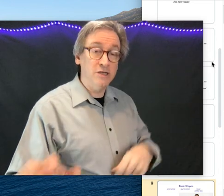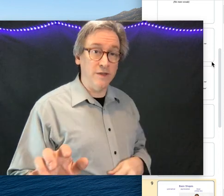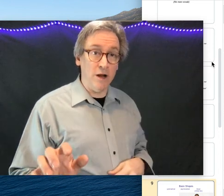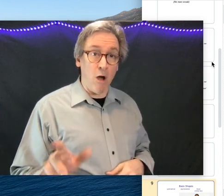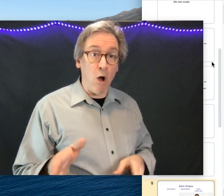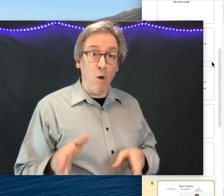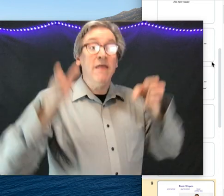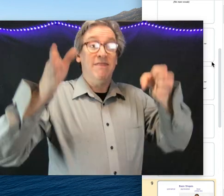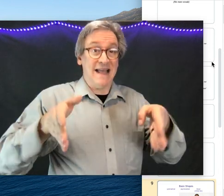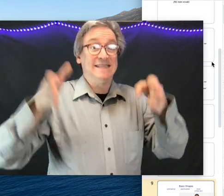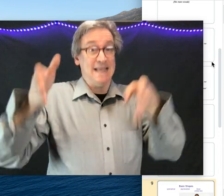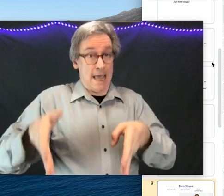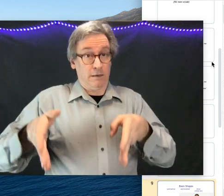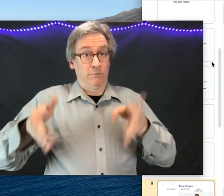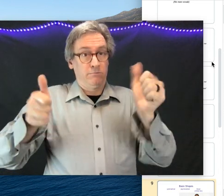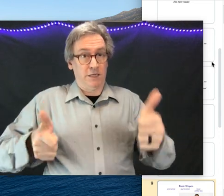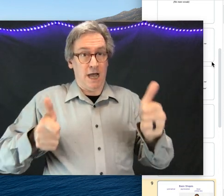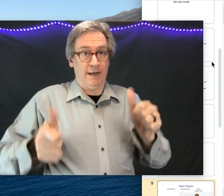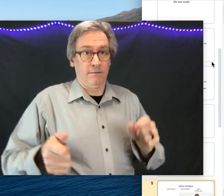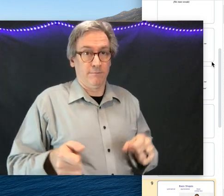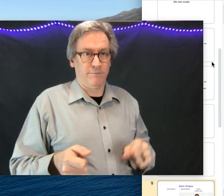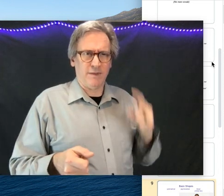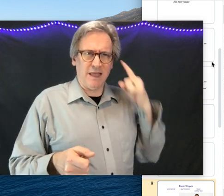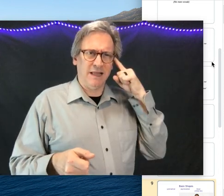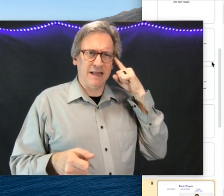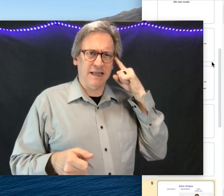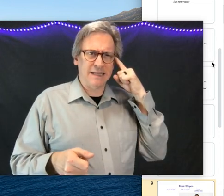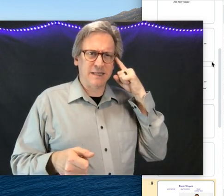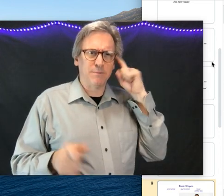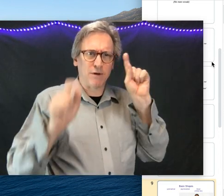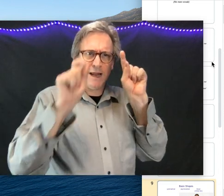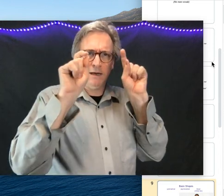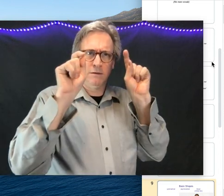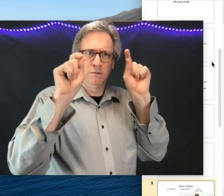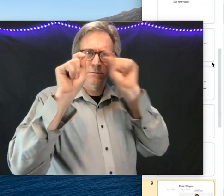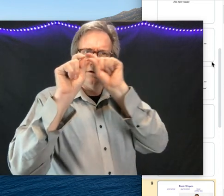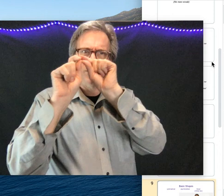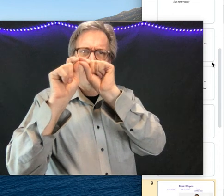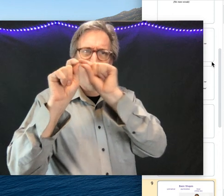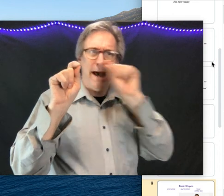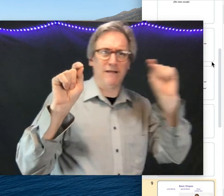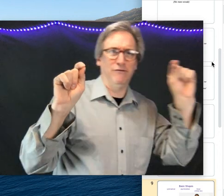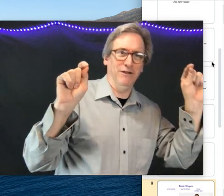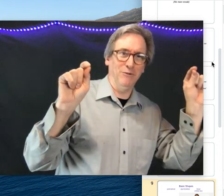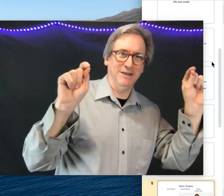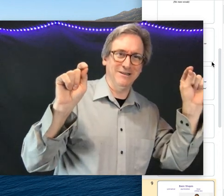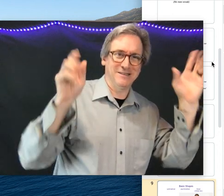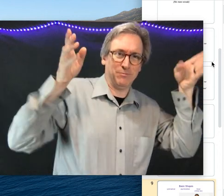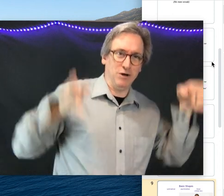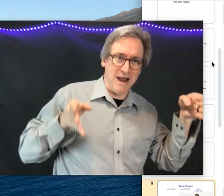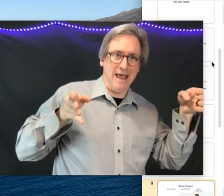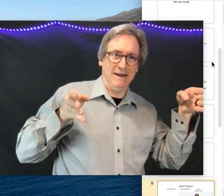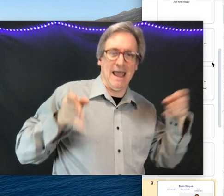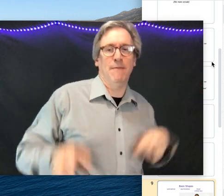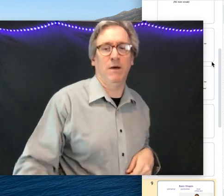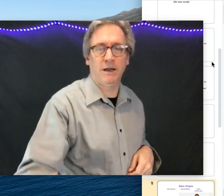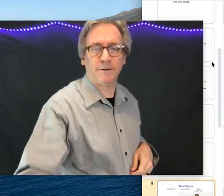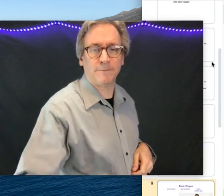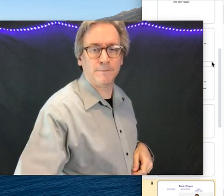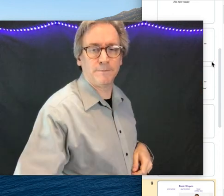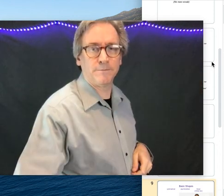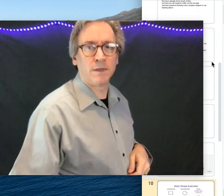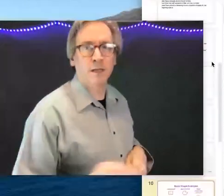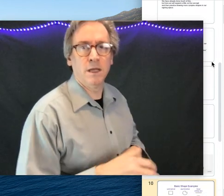end so they know, oh, that's the end. Got it. It lets the brain sort of backfill what they just put an end cap on